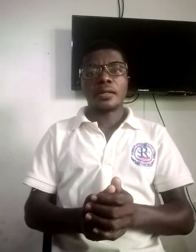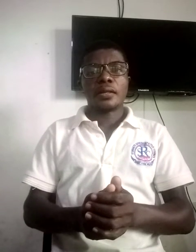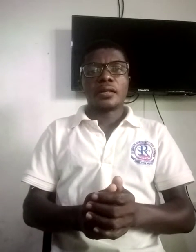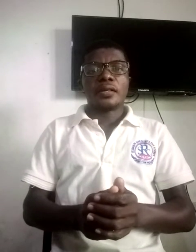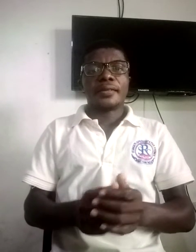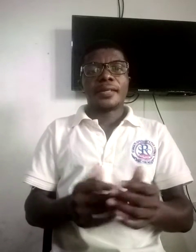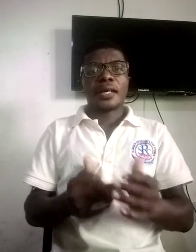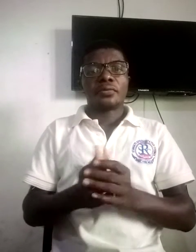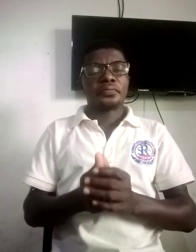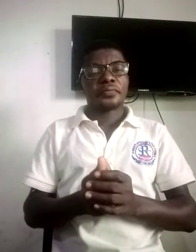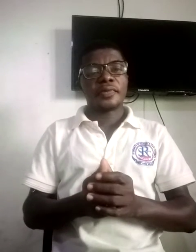Now